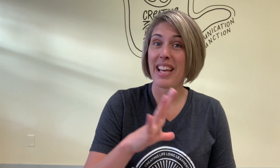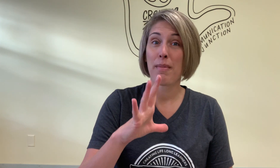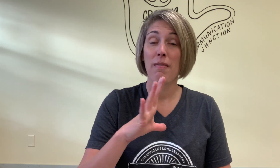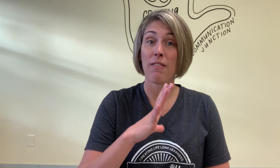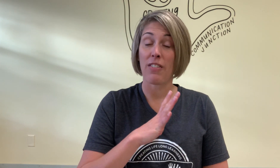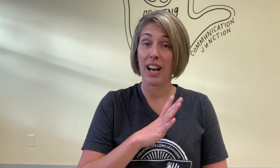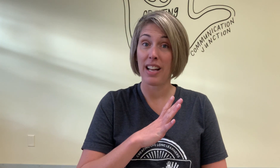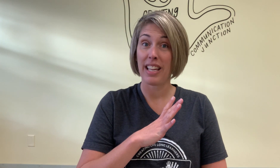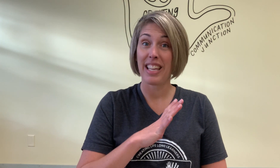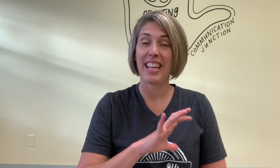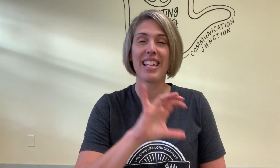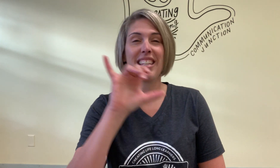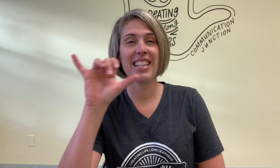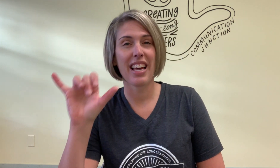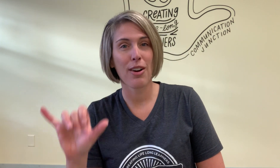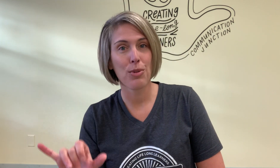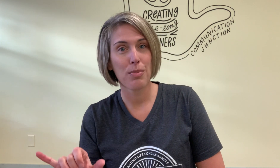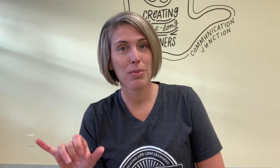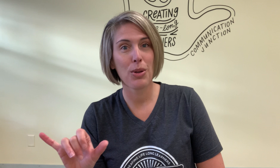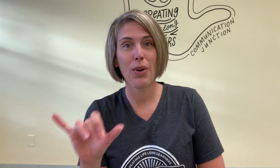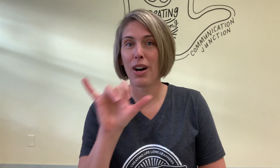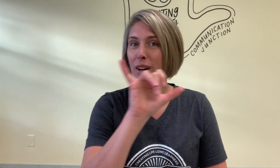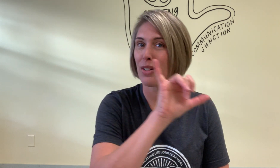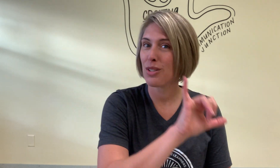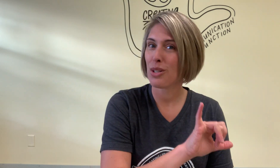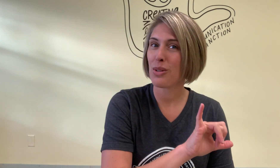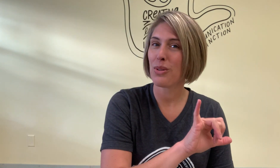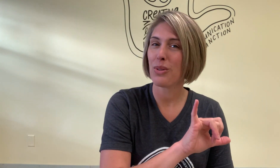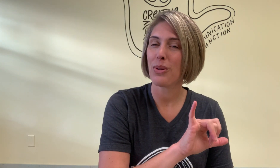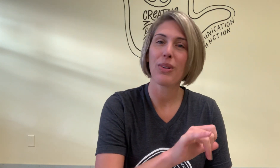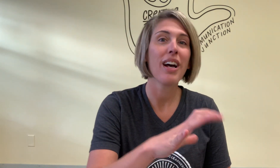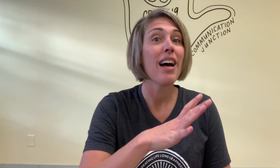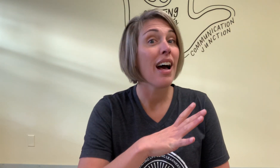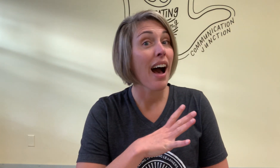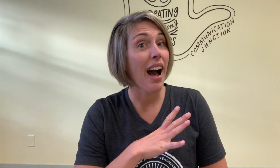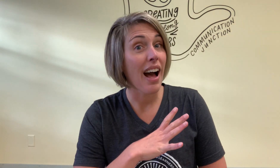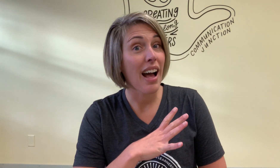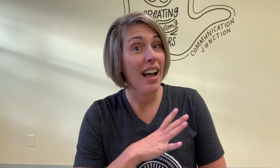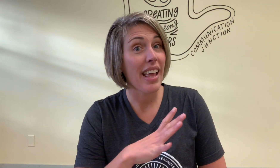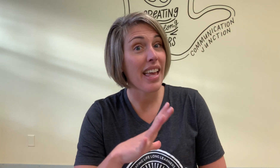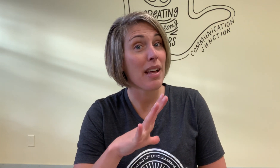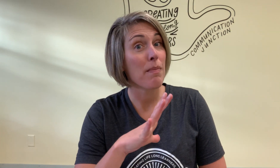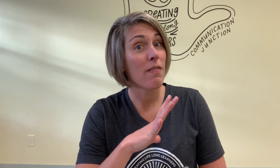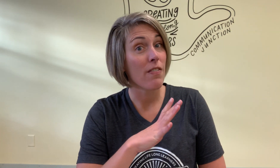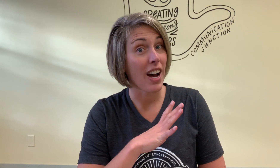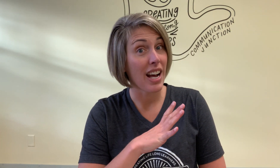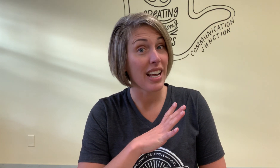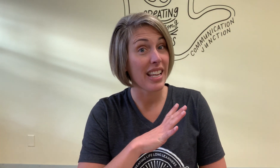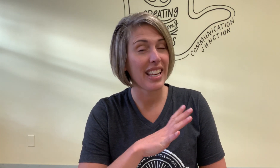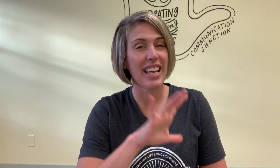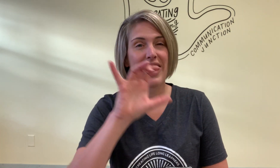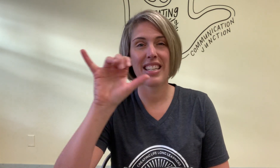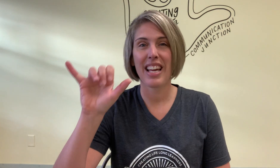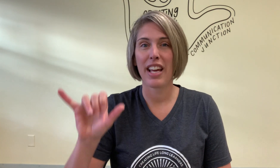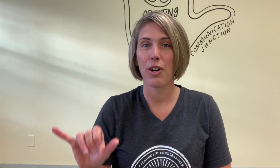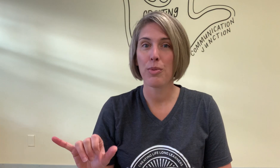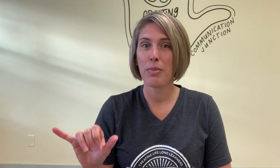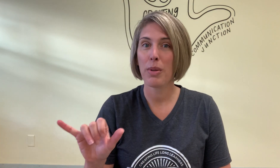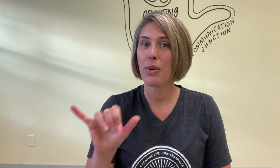am fine and I hope you are too. I am fine and I hope you